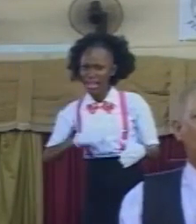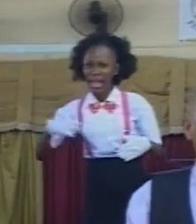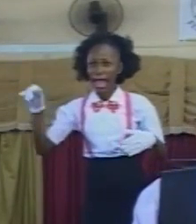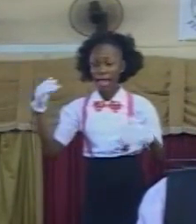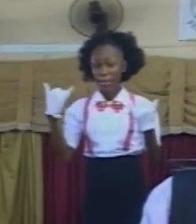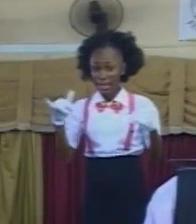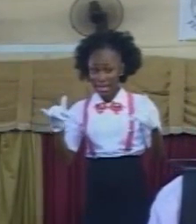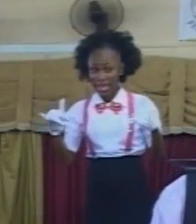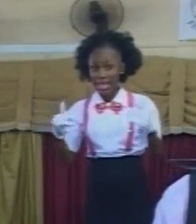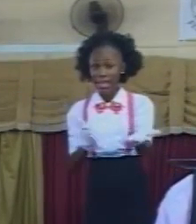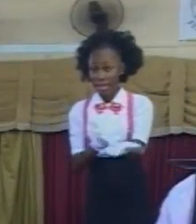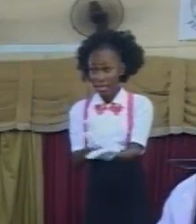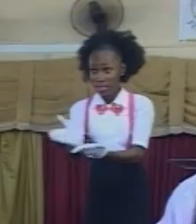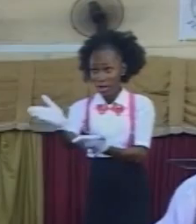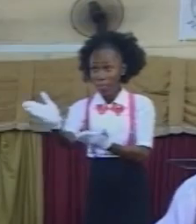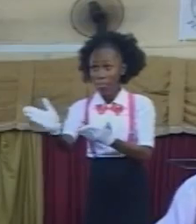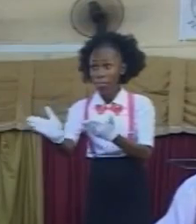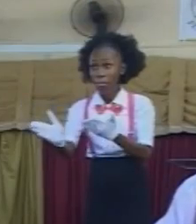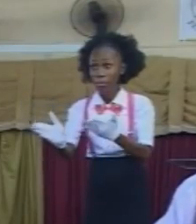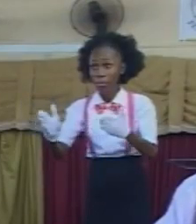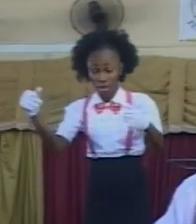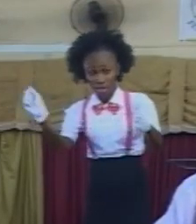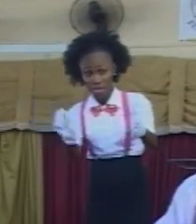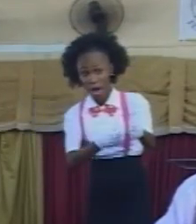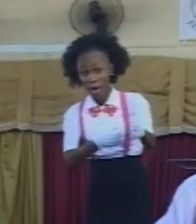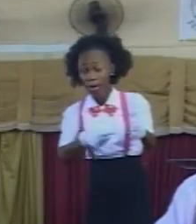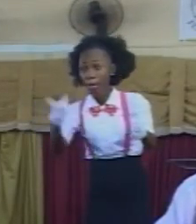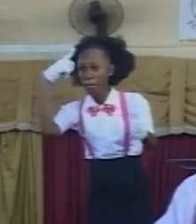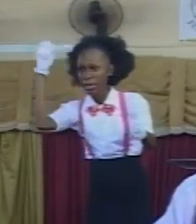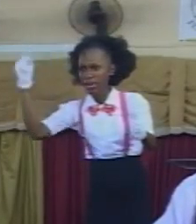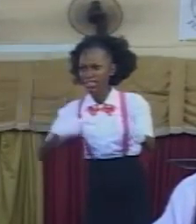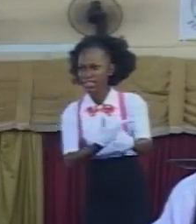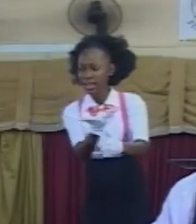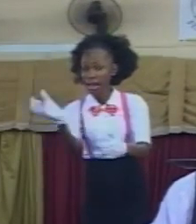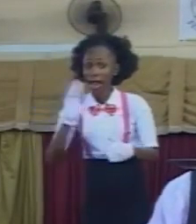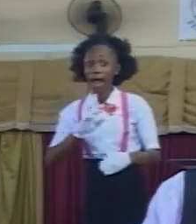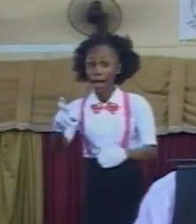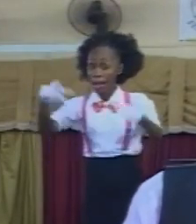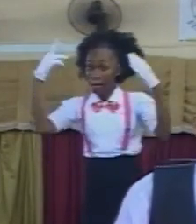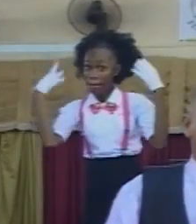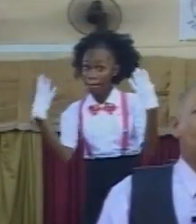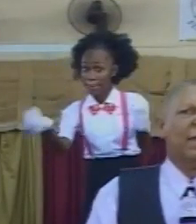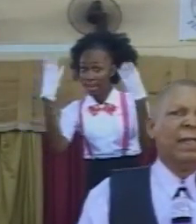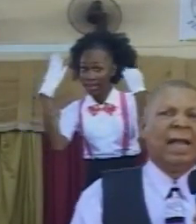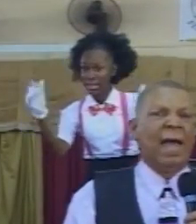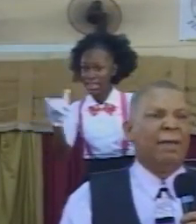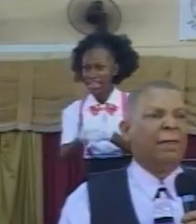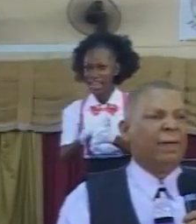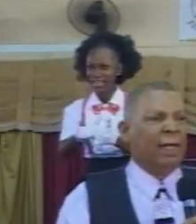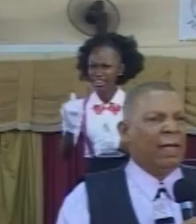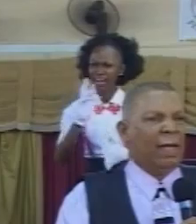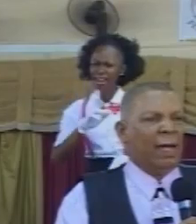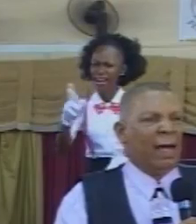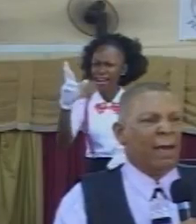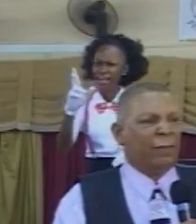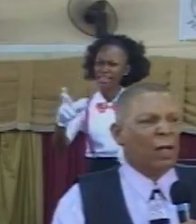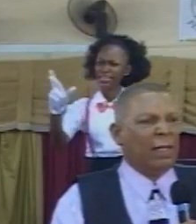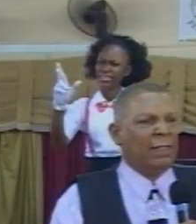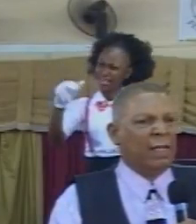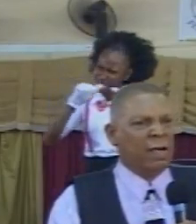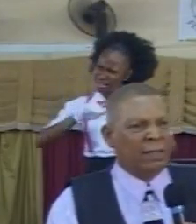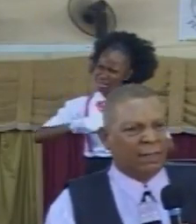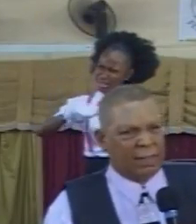preach. Because there are many who are still amazed that I'm still alive